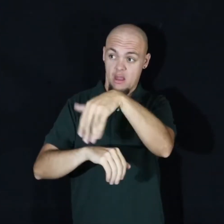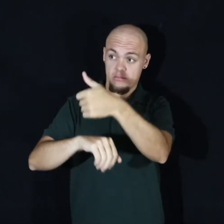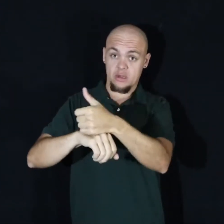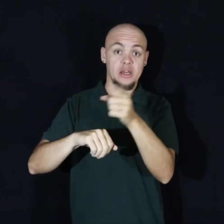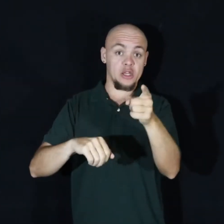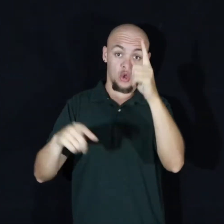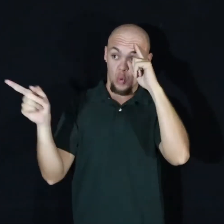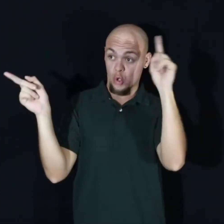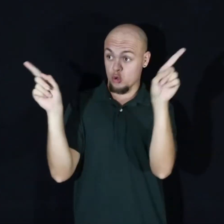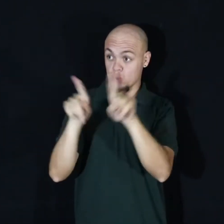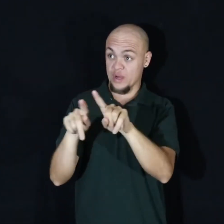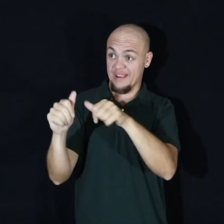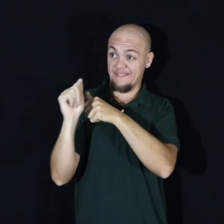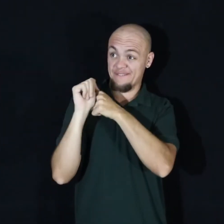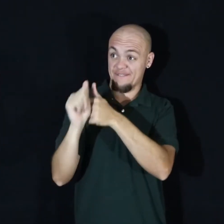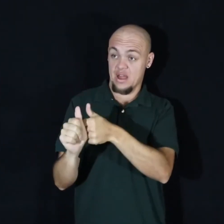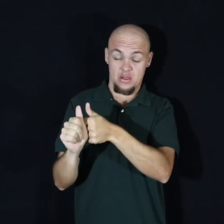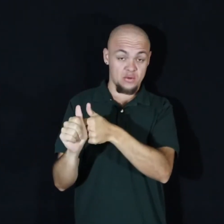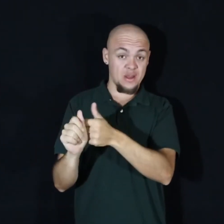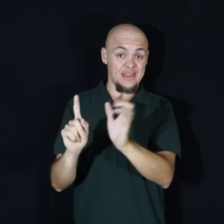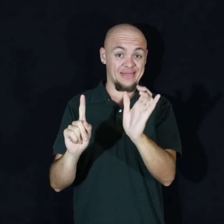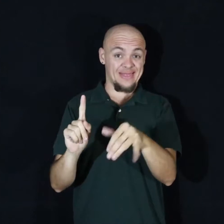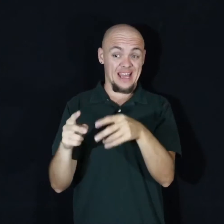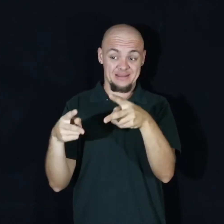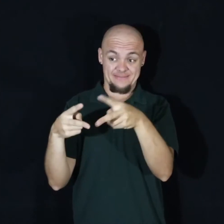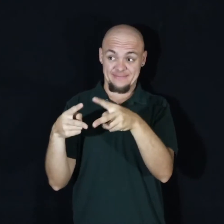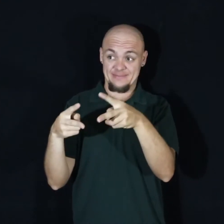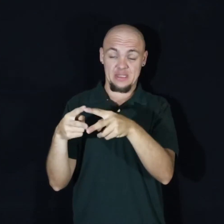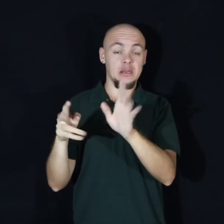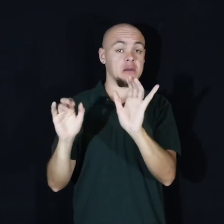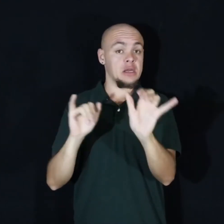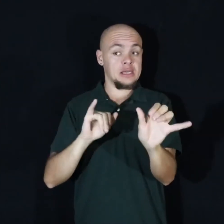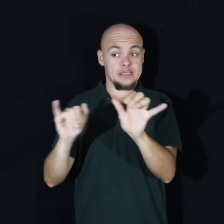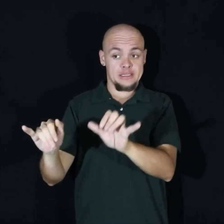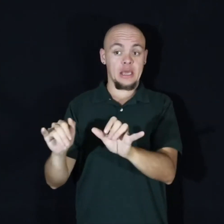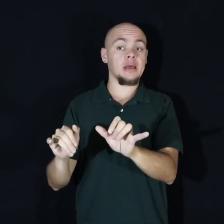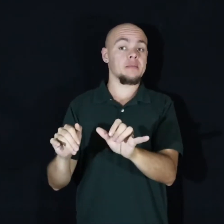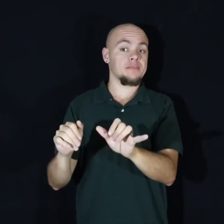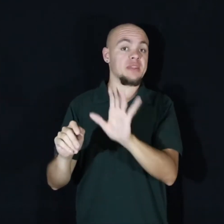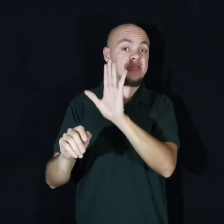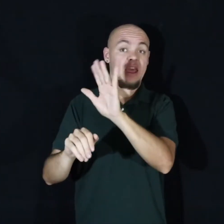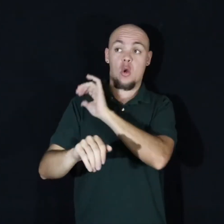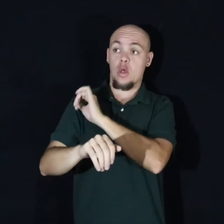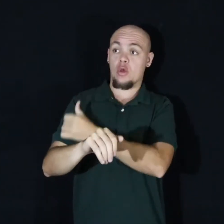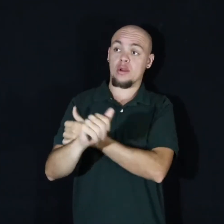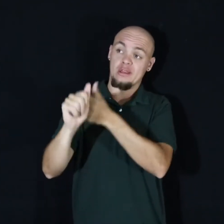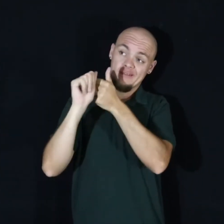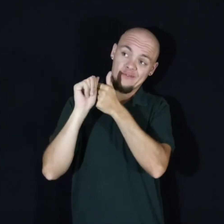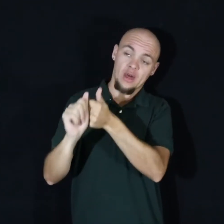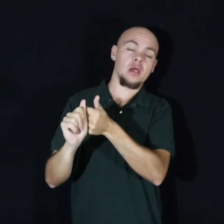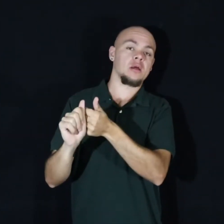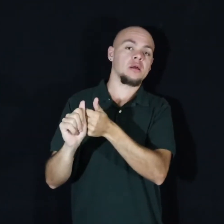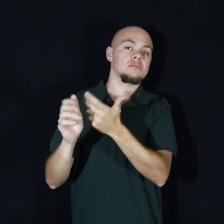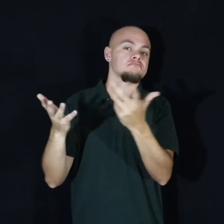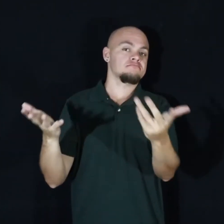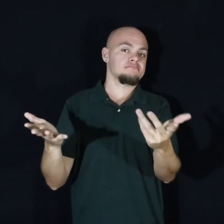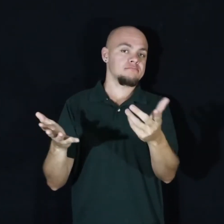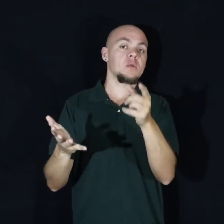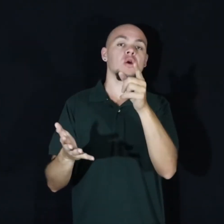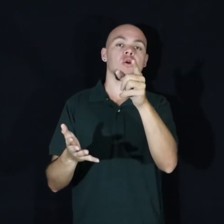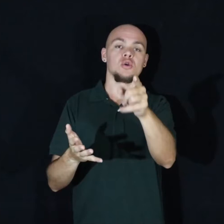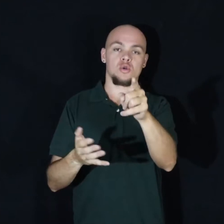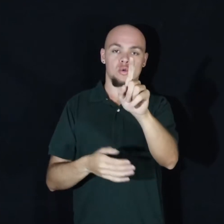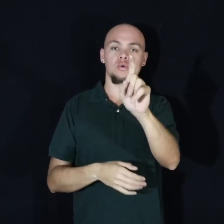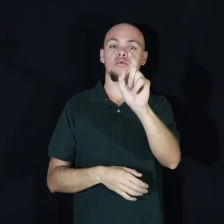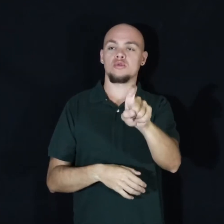upon you, if those are the rules you have agreed to follow, if you have agreed to place yourself under the authority